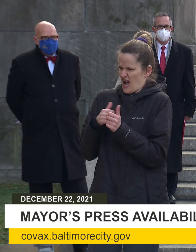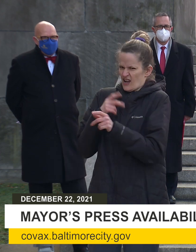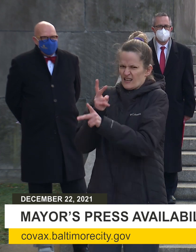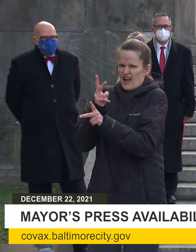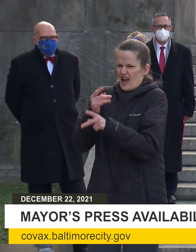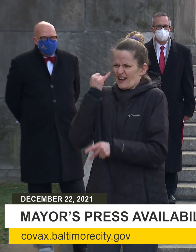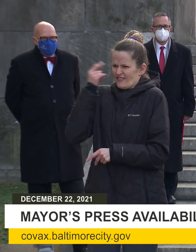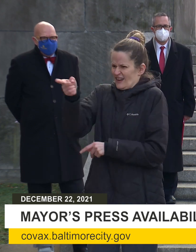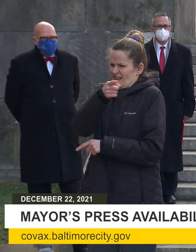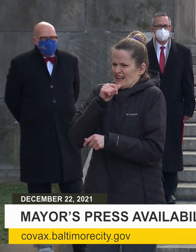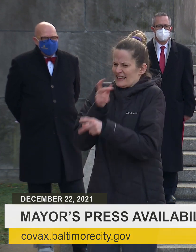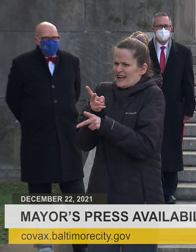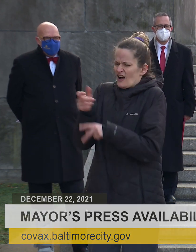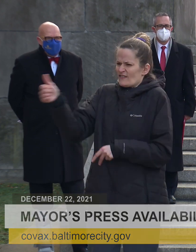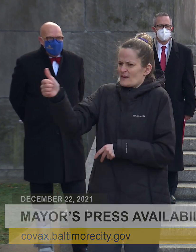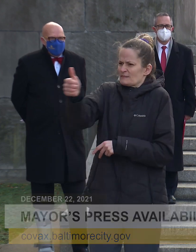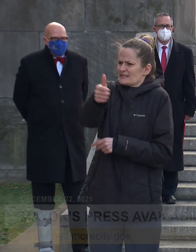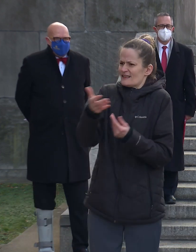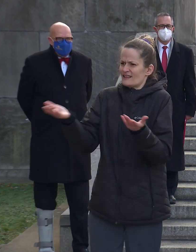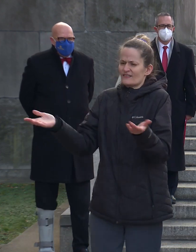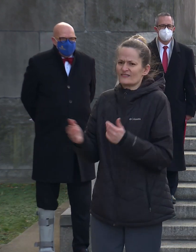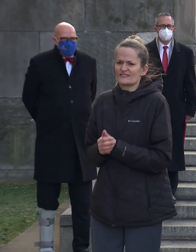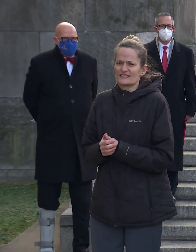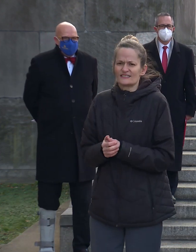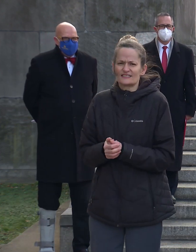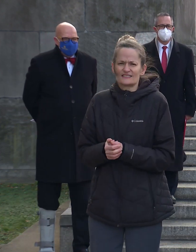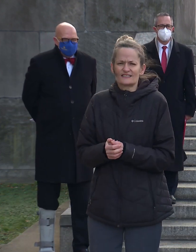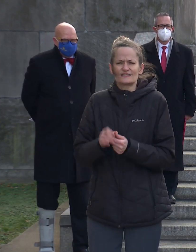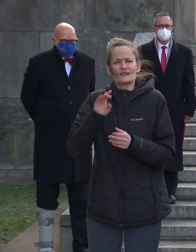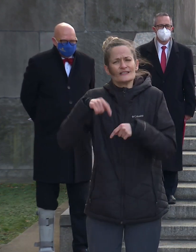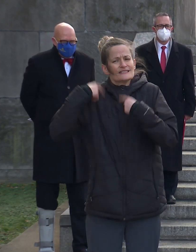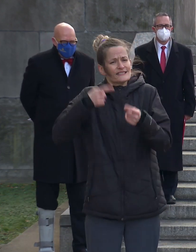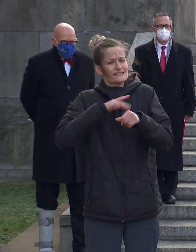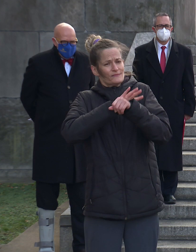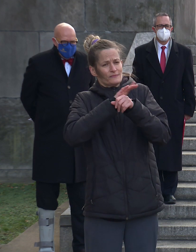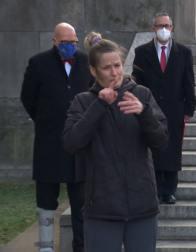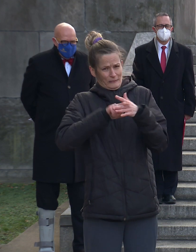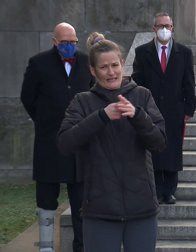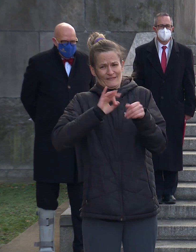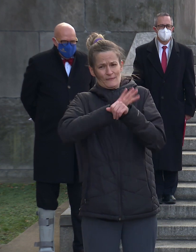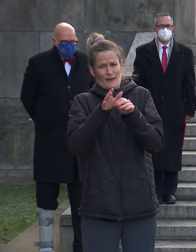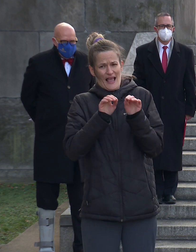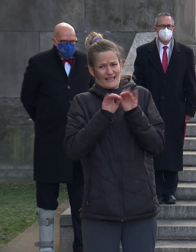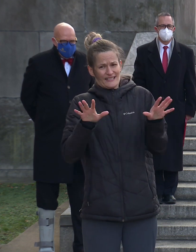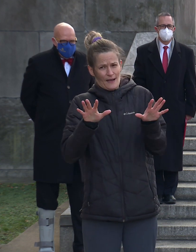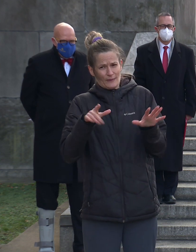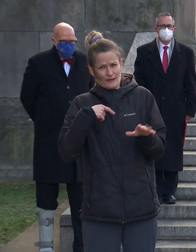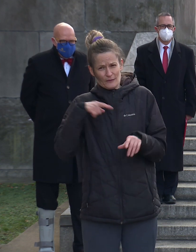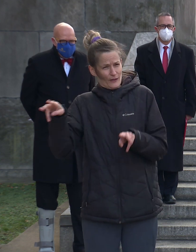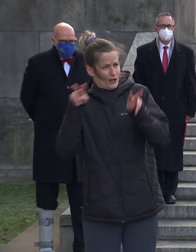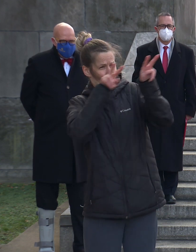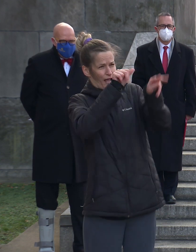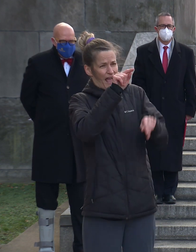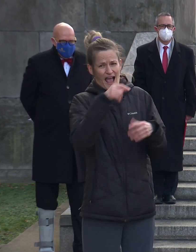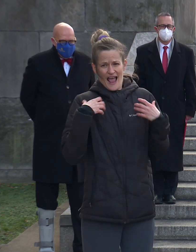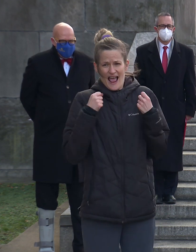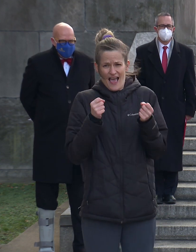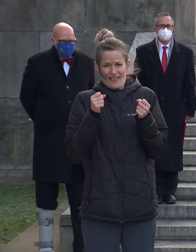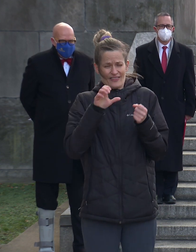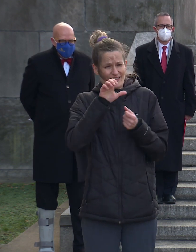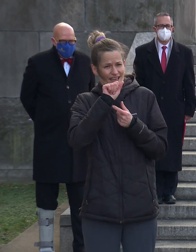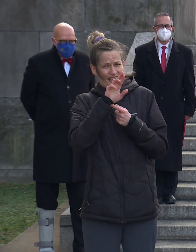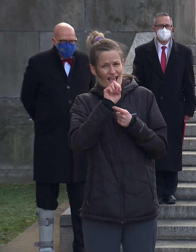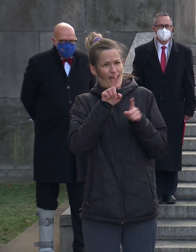the beginning of the pandemic, our healthcare providers have been seen as heroes. Now we need the community to be our